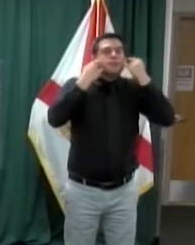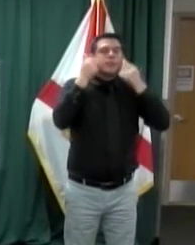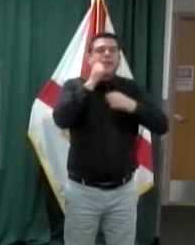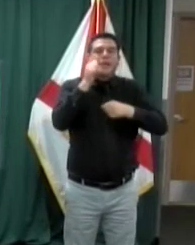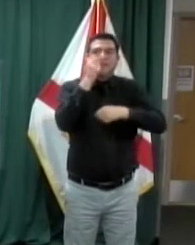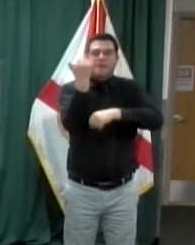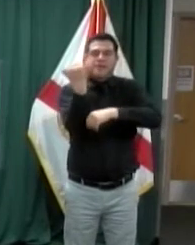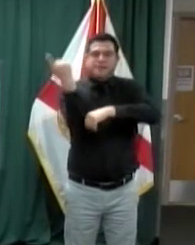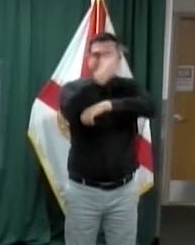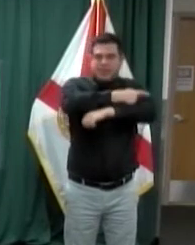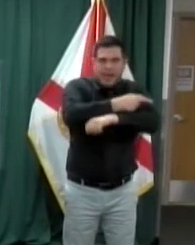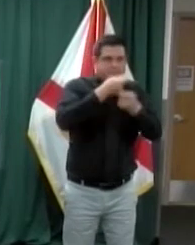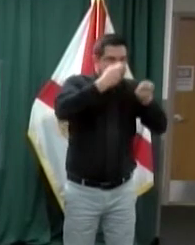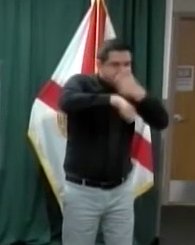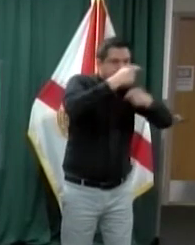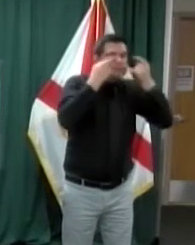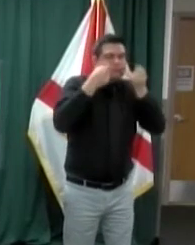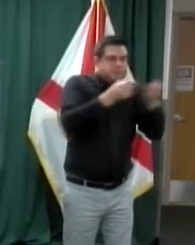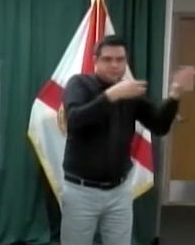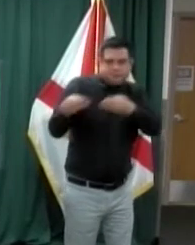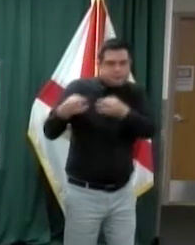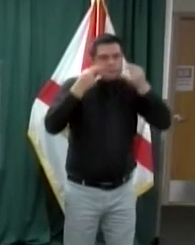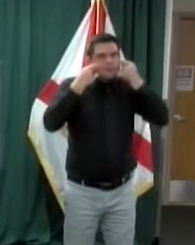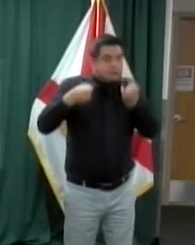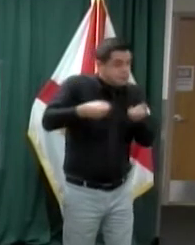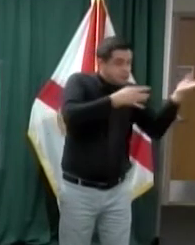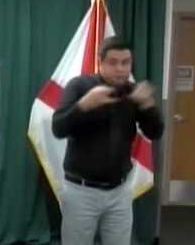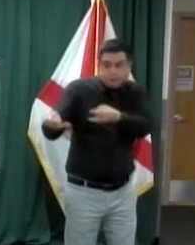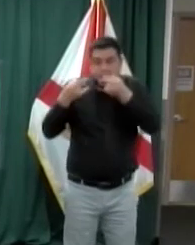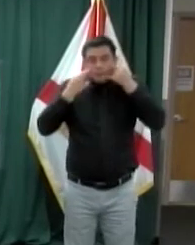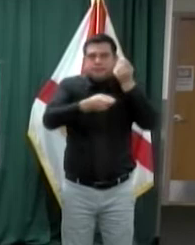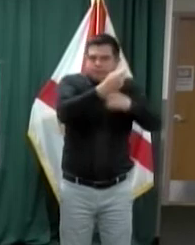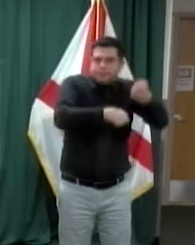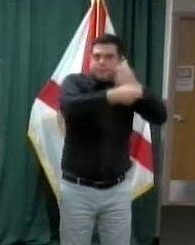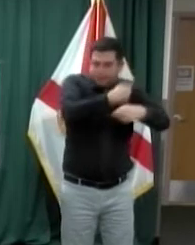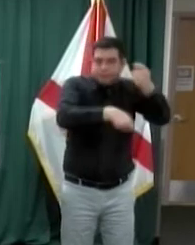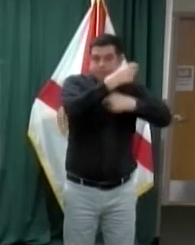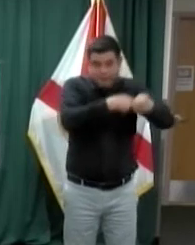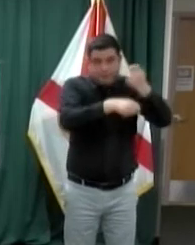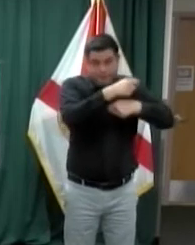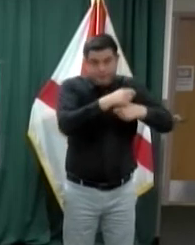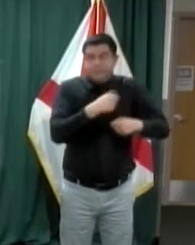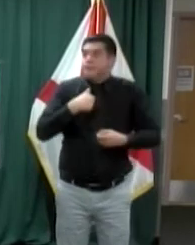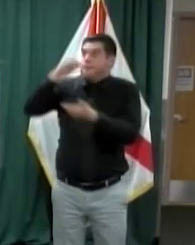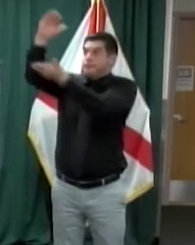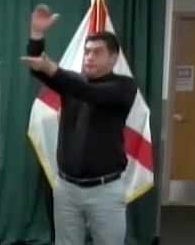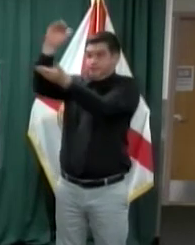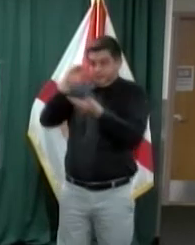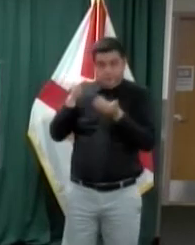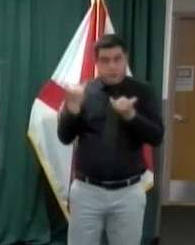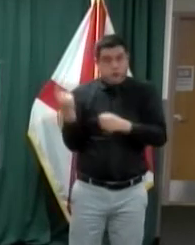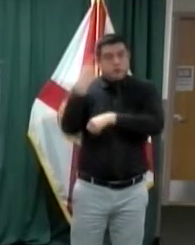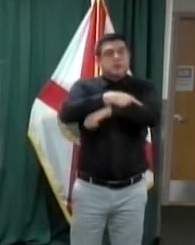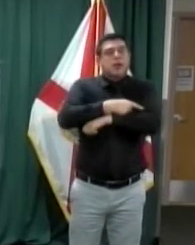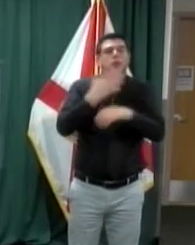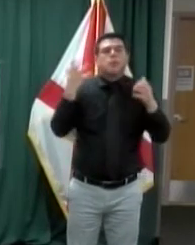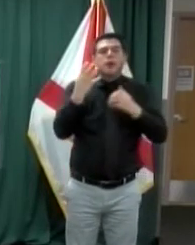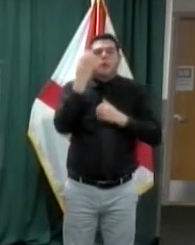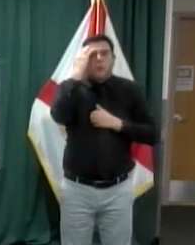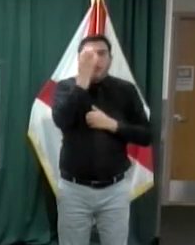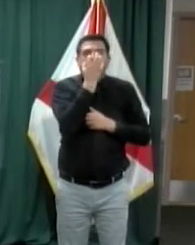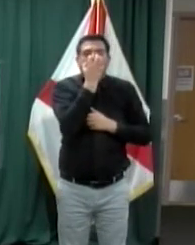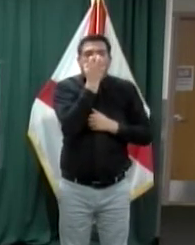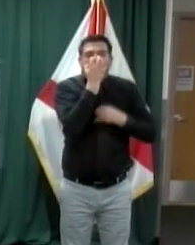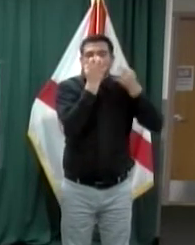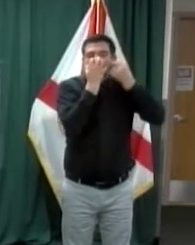and those N95 masks will be pushed out to medical staff of assisted living facilities and nursing homes with known